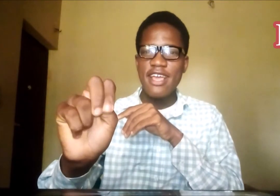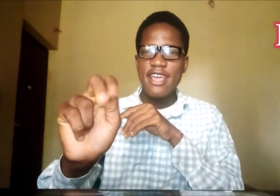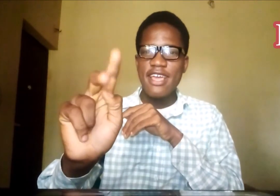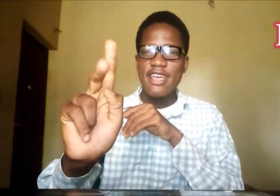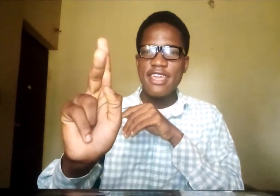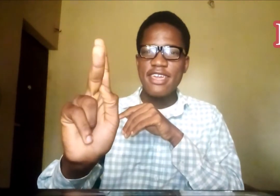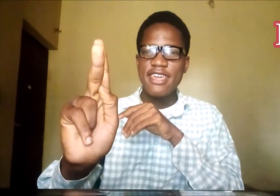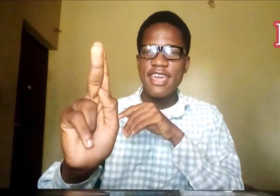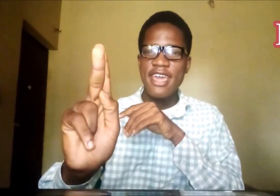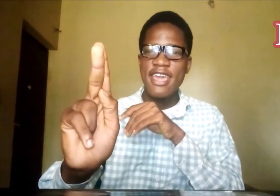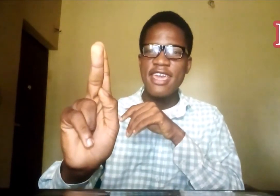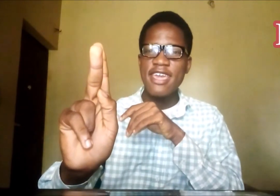K